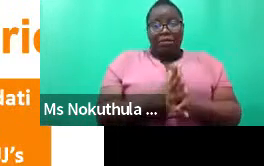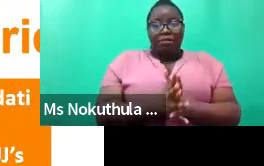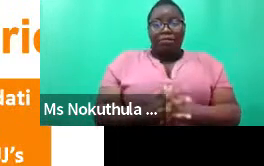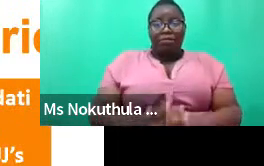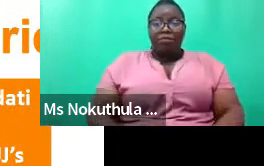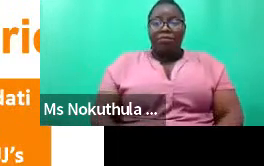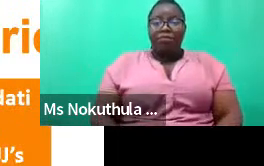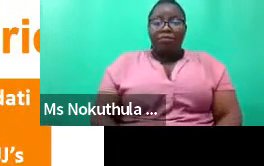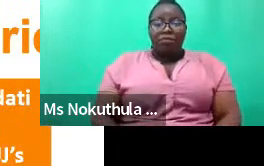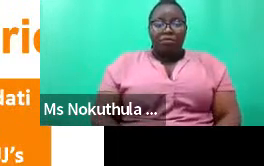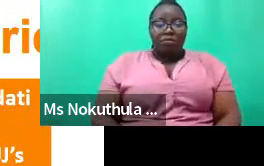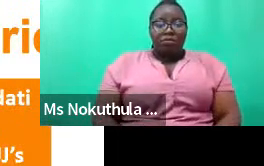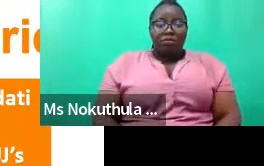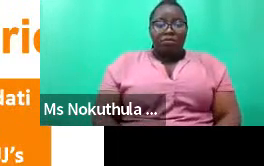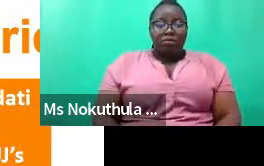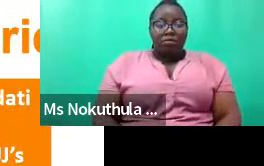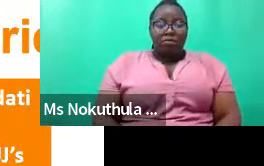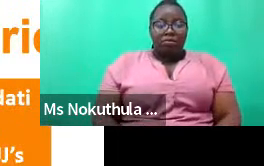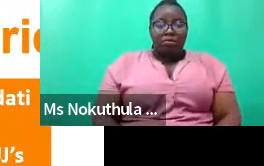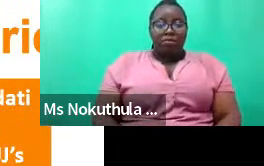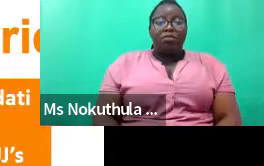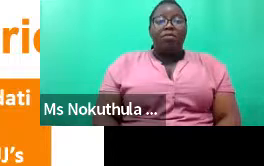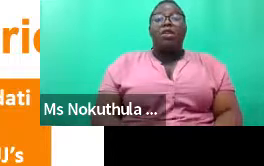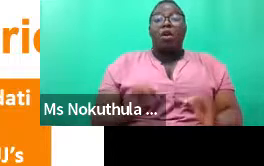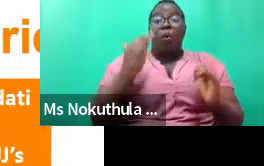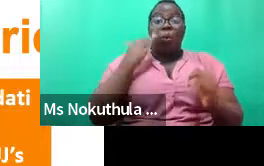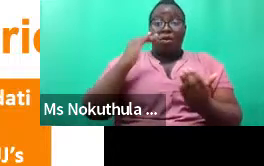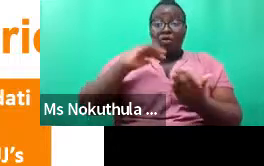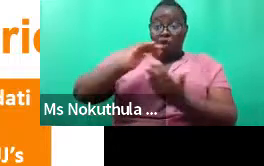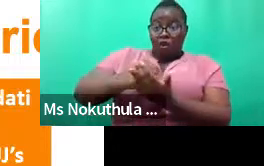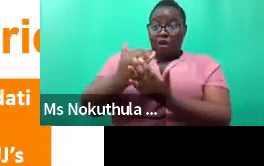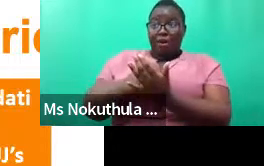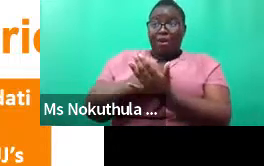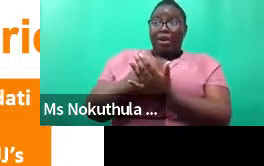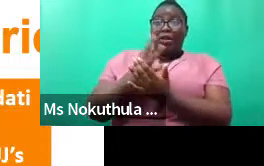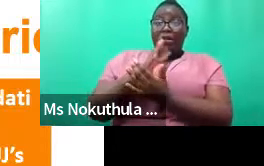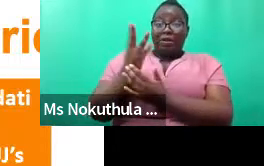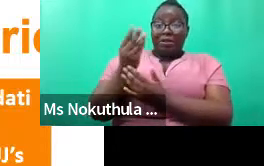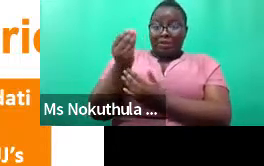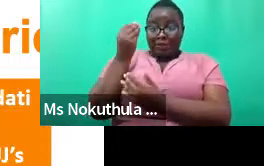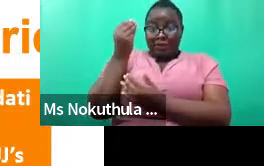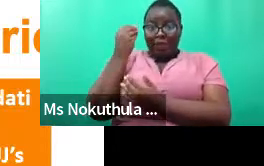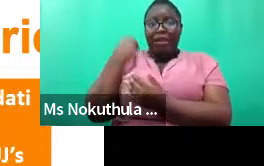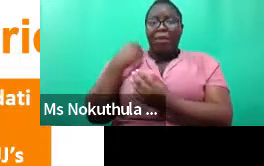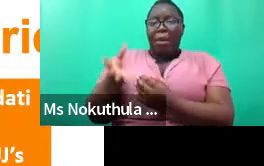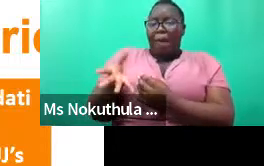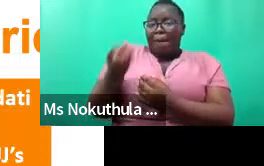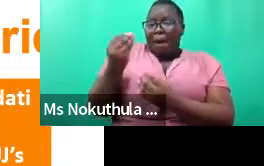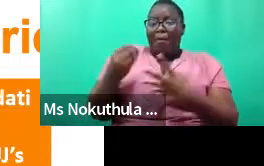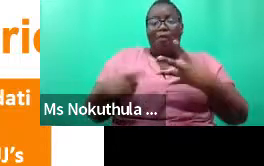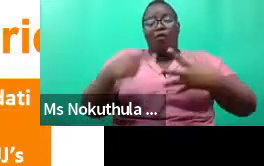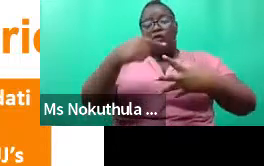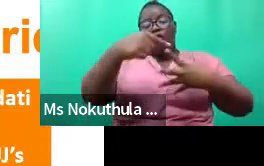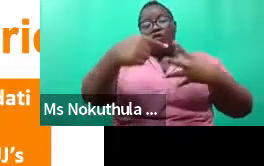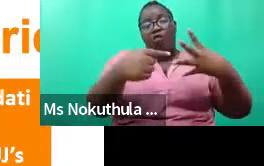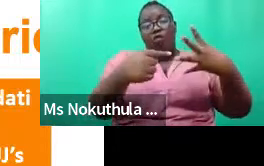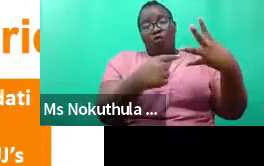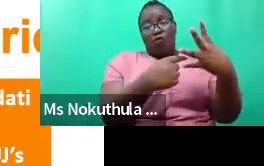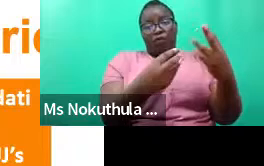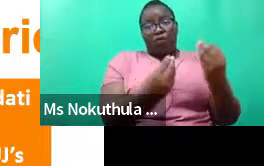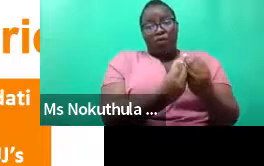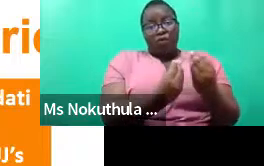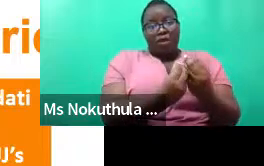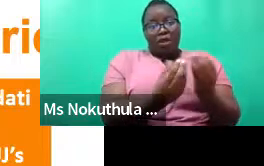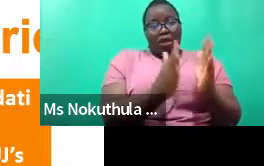So this, in collecting the data, I've found 4 themes, which is under first column,